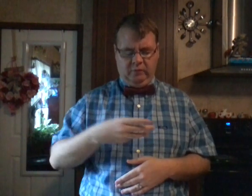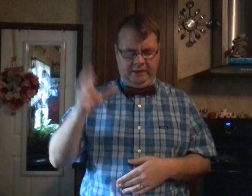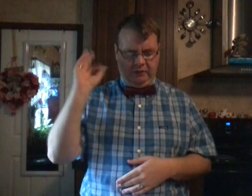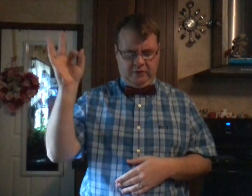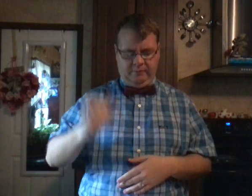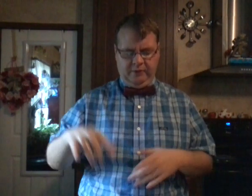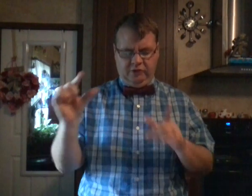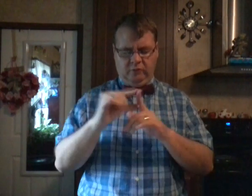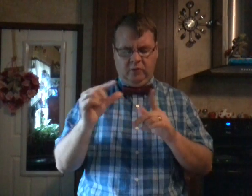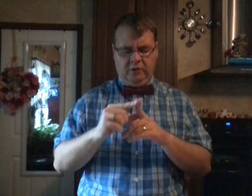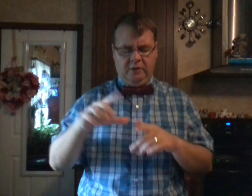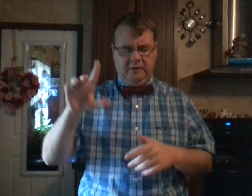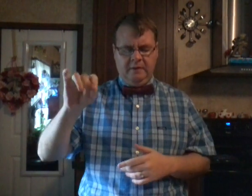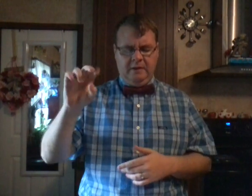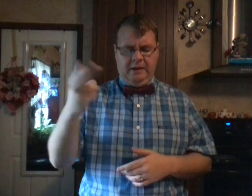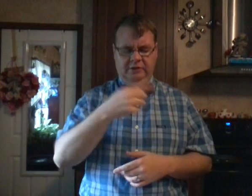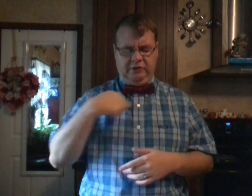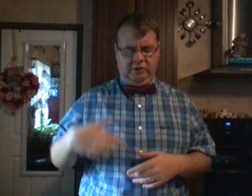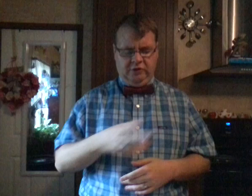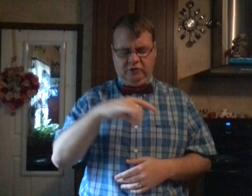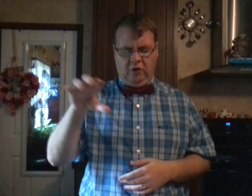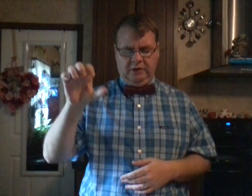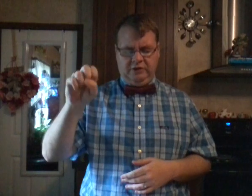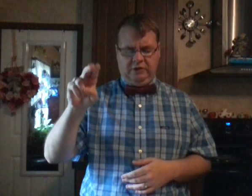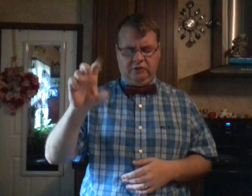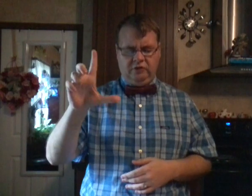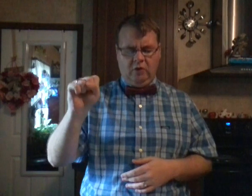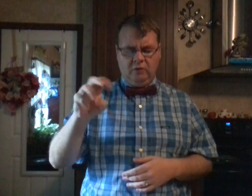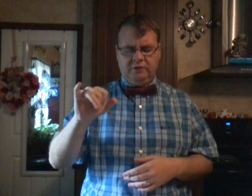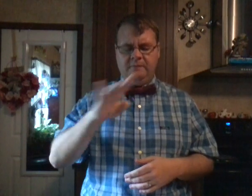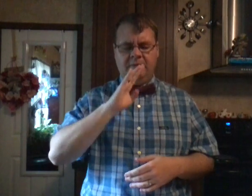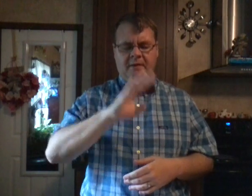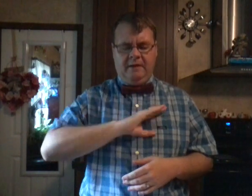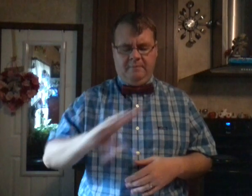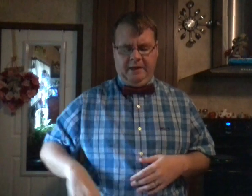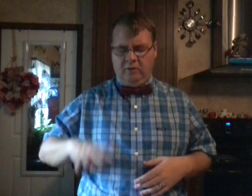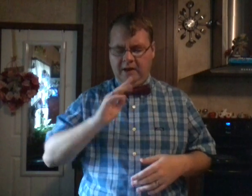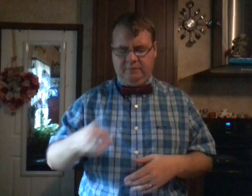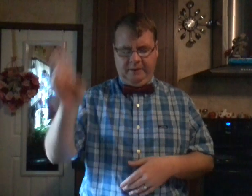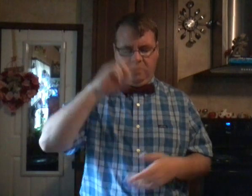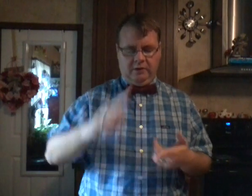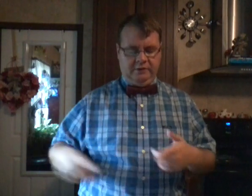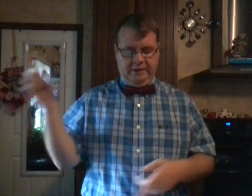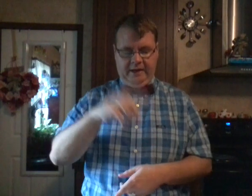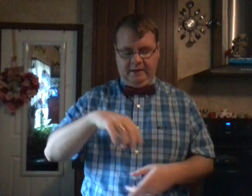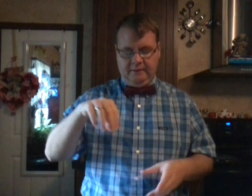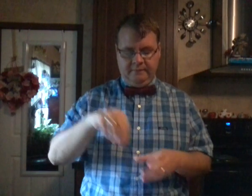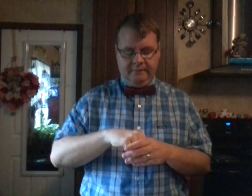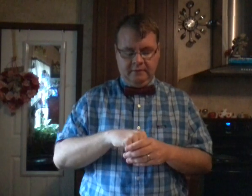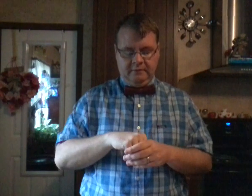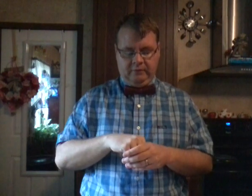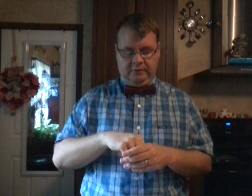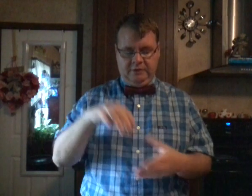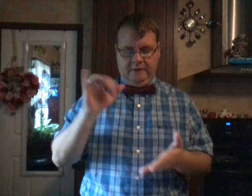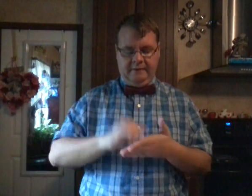we try to preach the Word, and just touch hearts and souls, and may Christ be honored today. For it's in